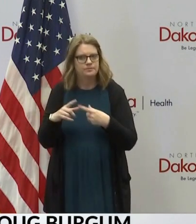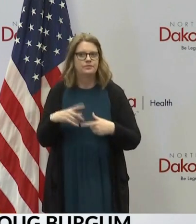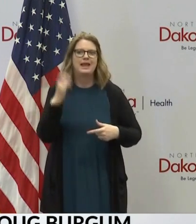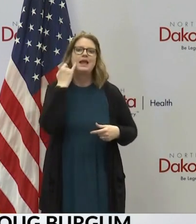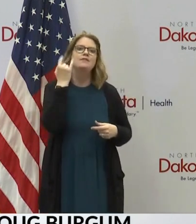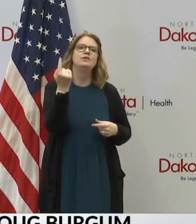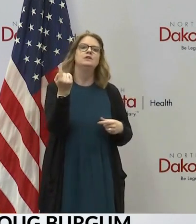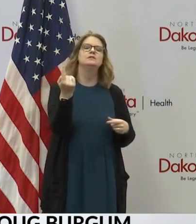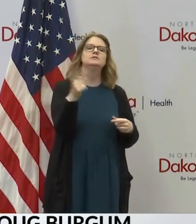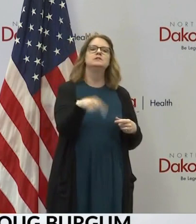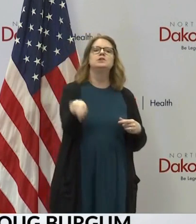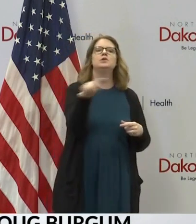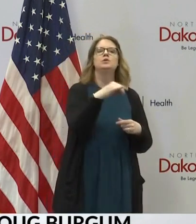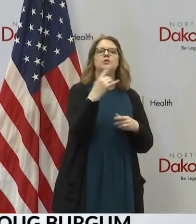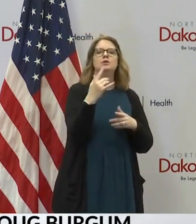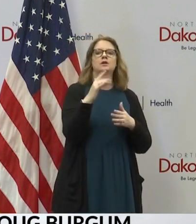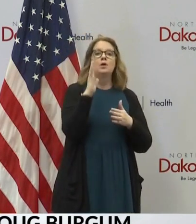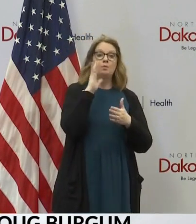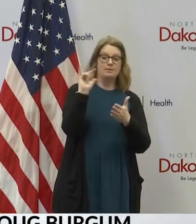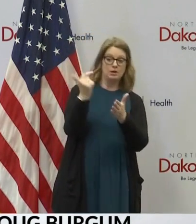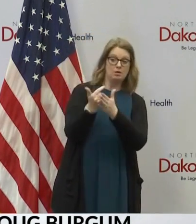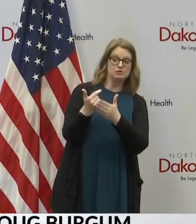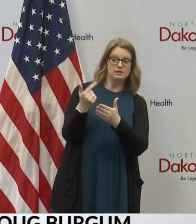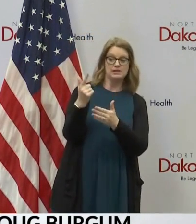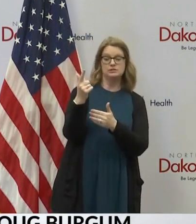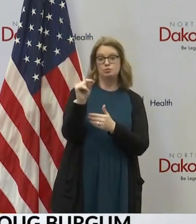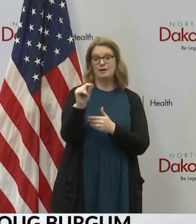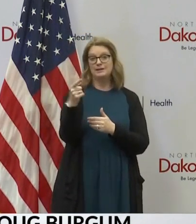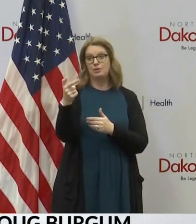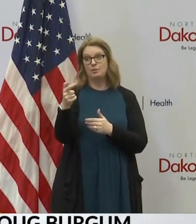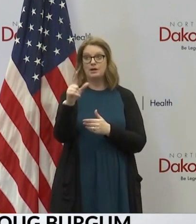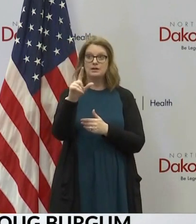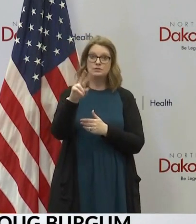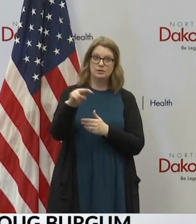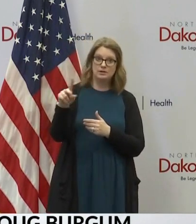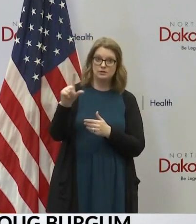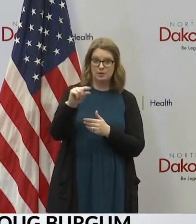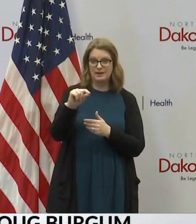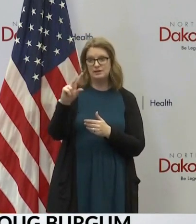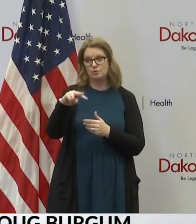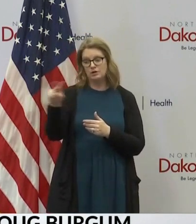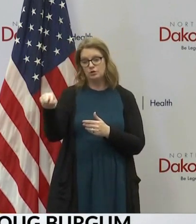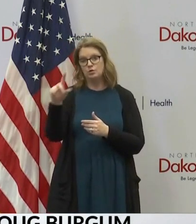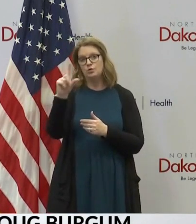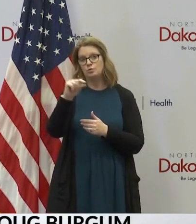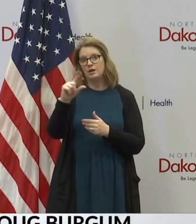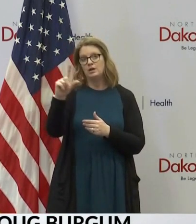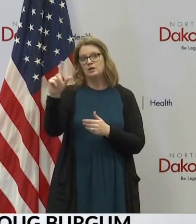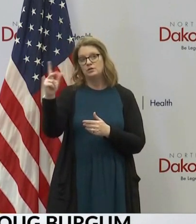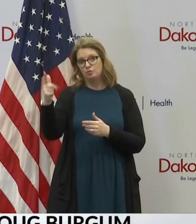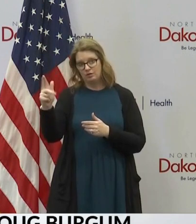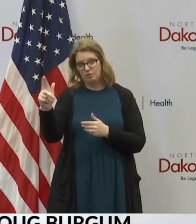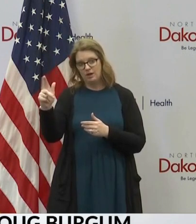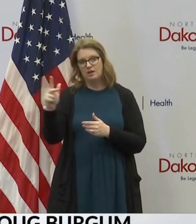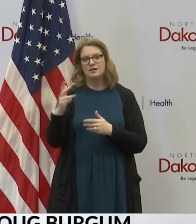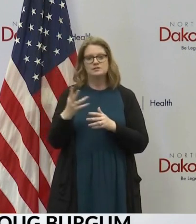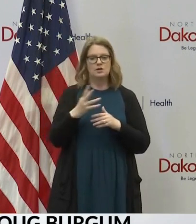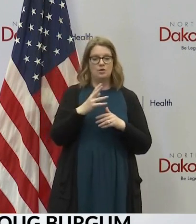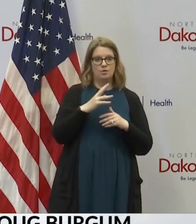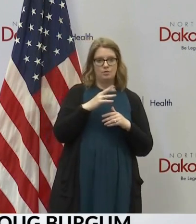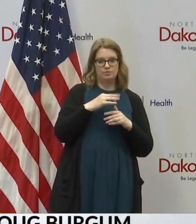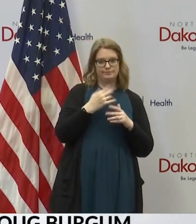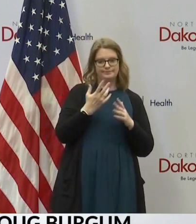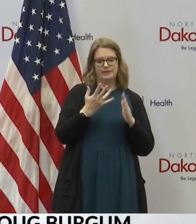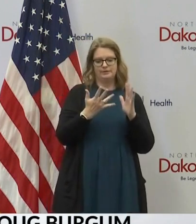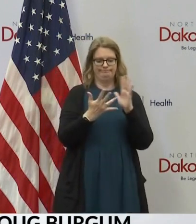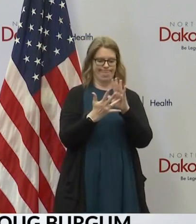be graduating in 2021, 2022, or 2023, you're graduating in 2023, freshman year of your